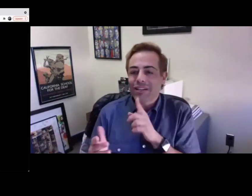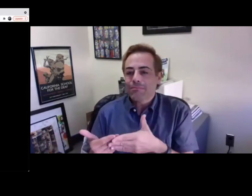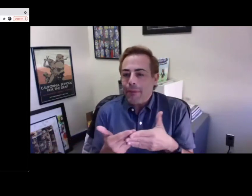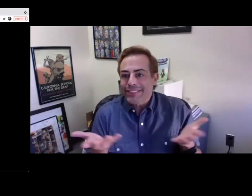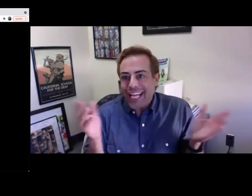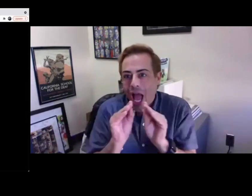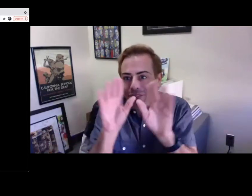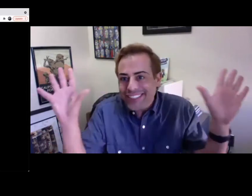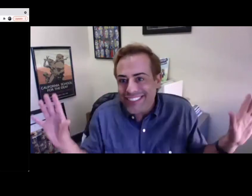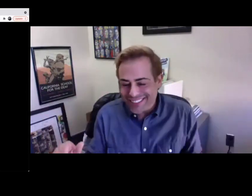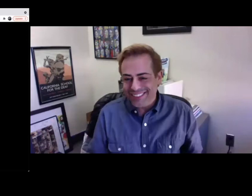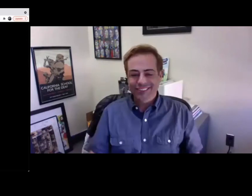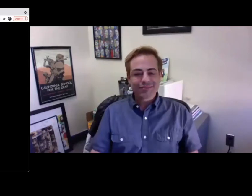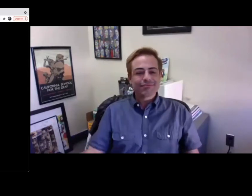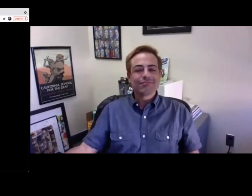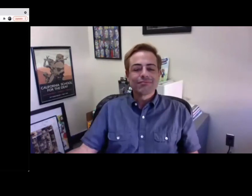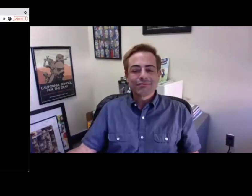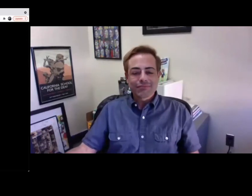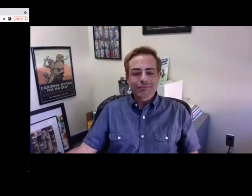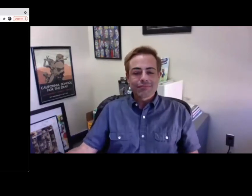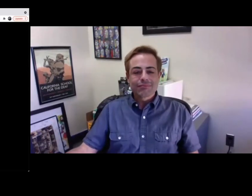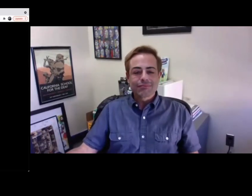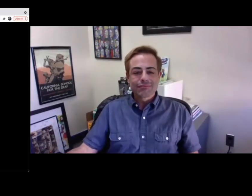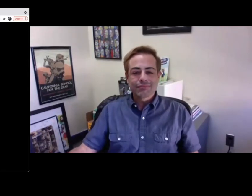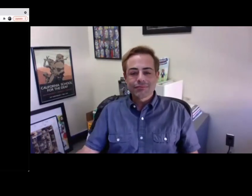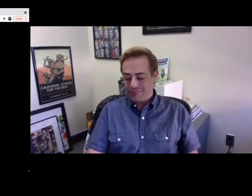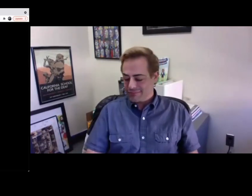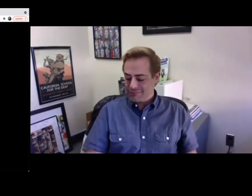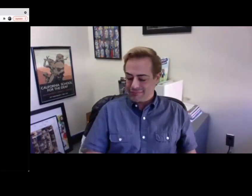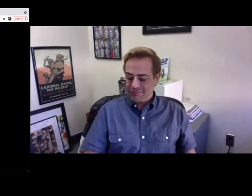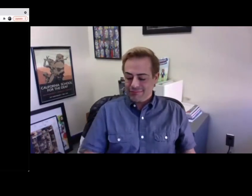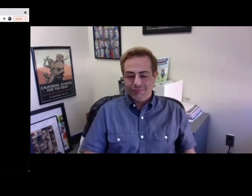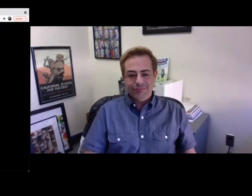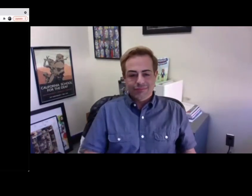good for a deaf baby, right?